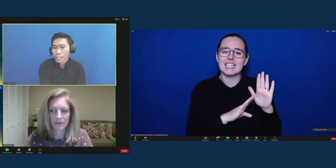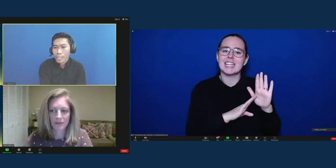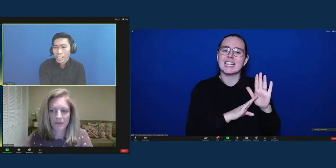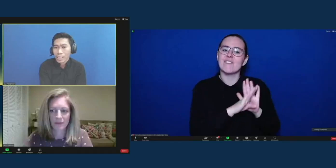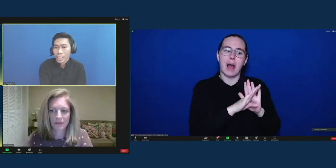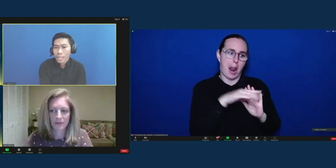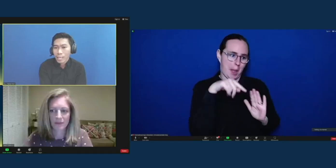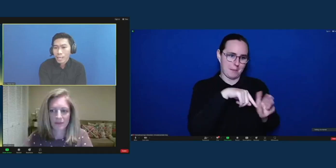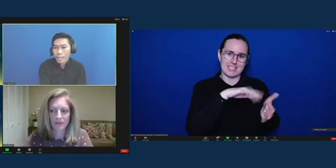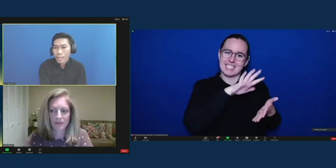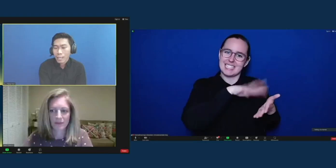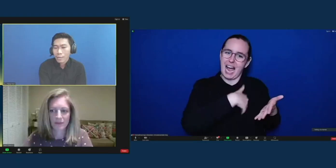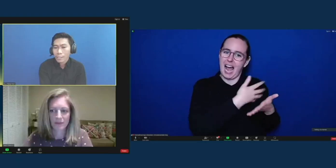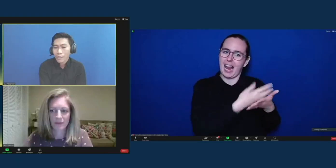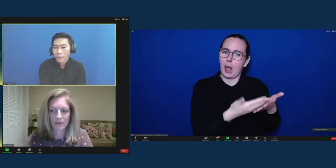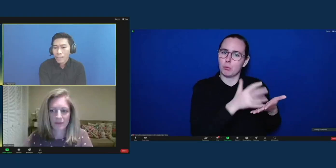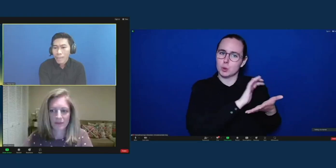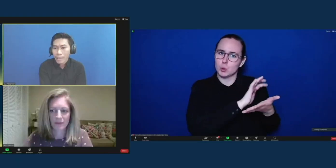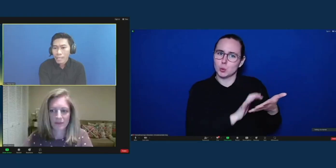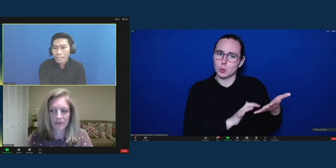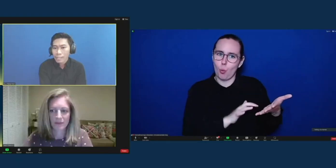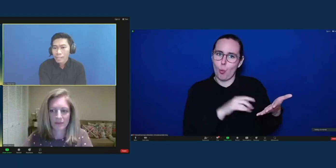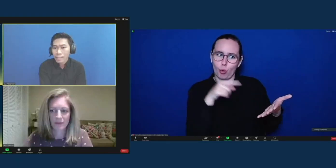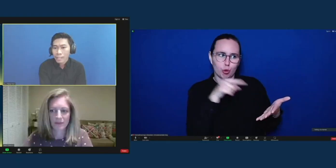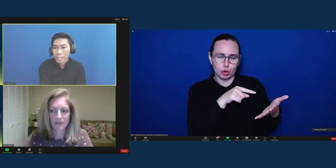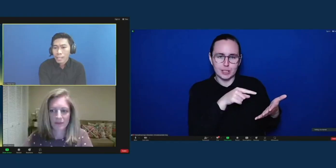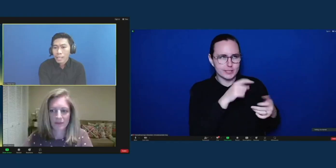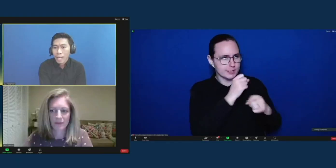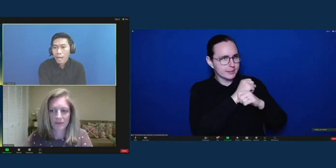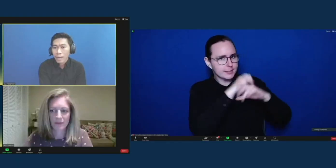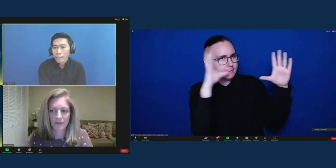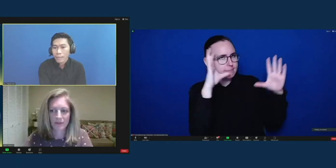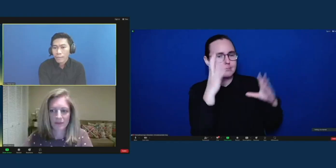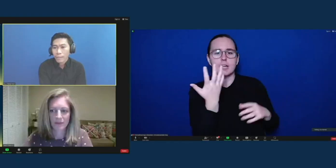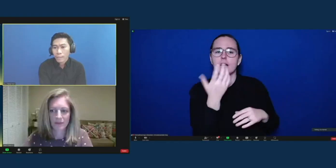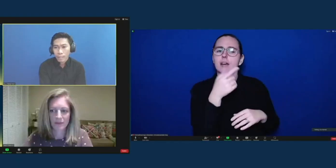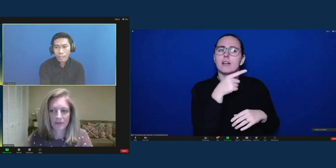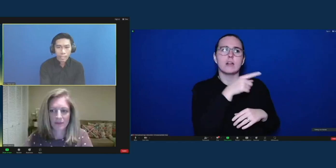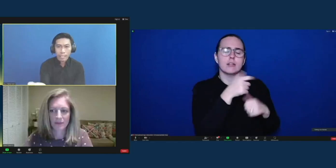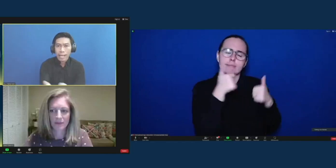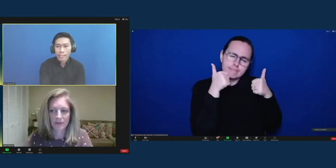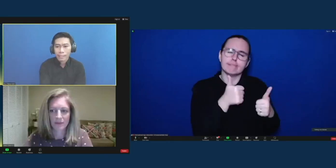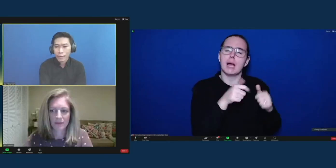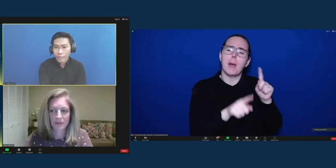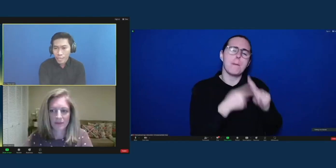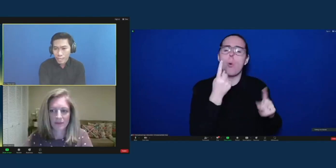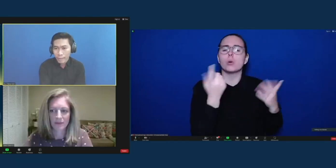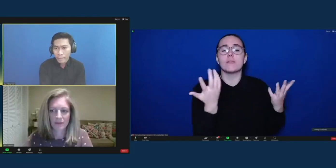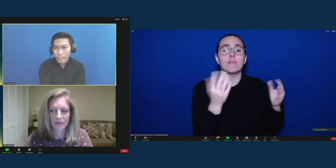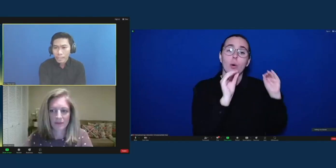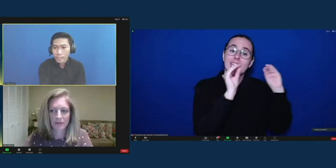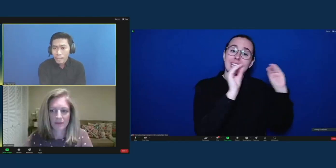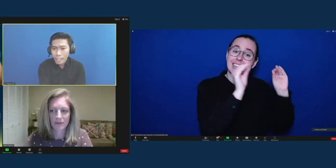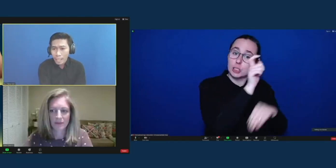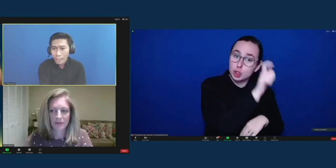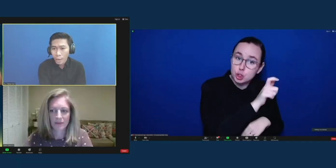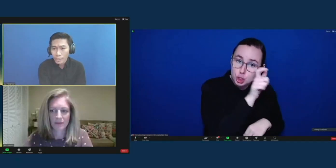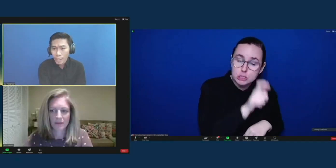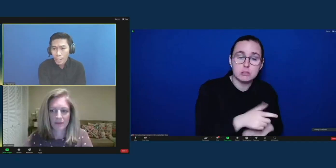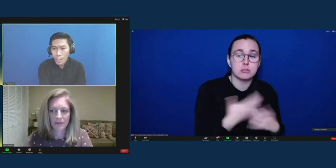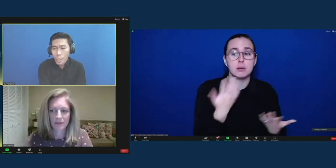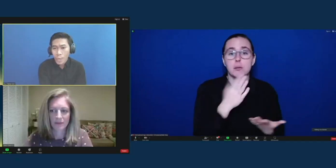teachers and also for the parents that they can access for free.